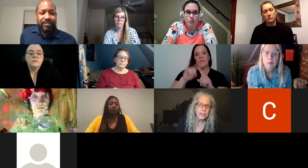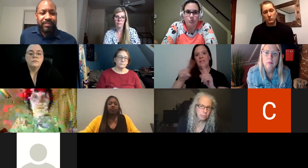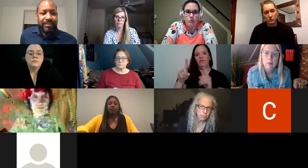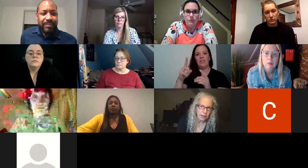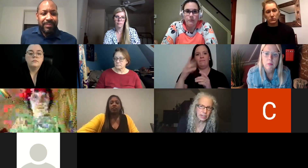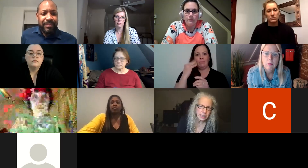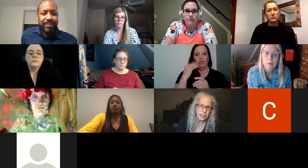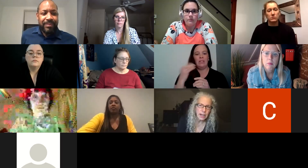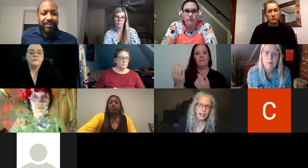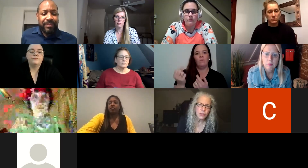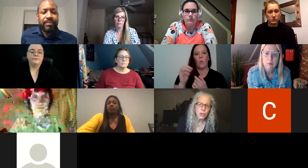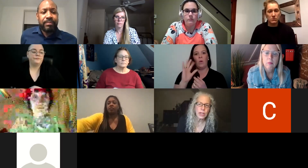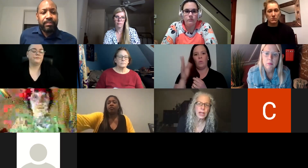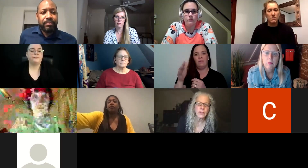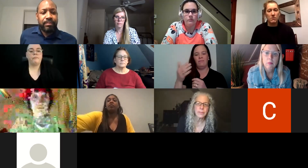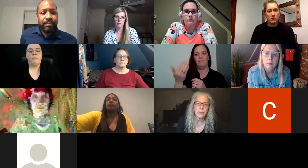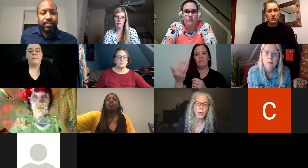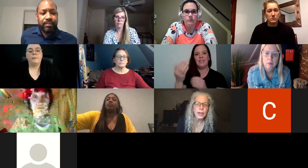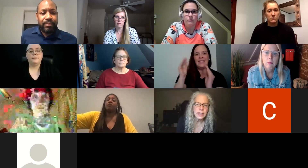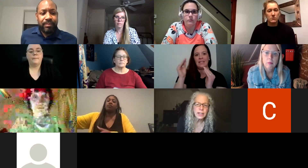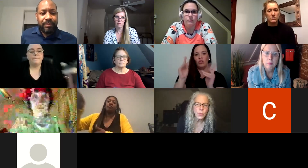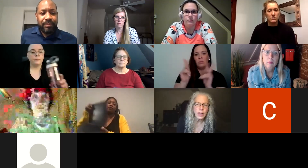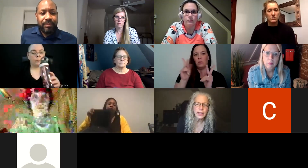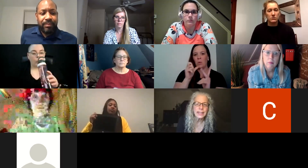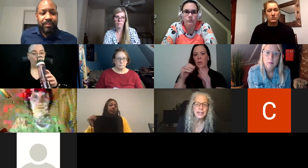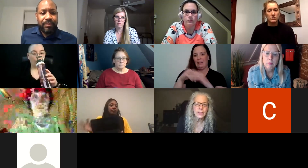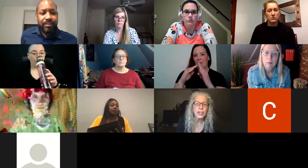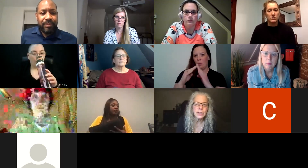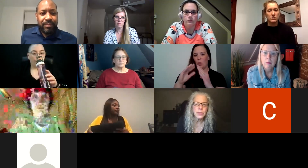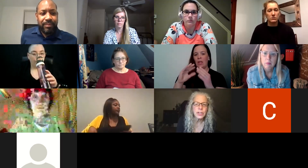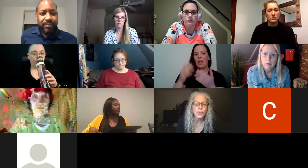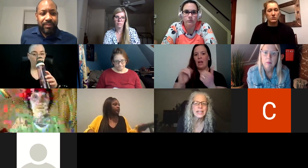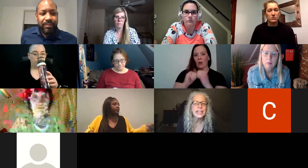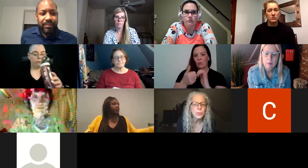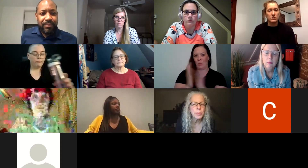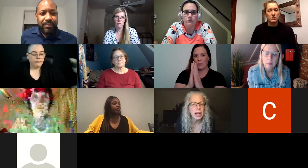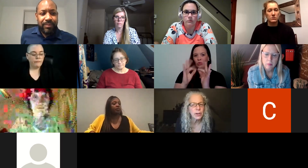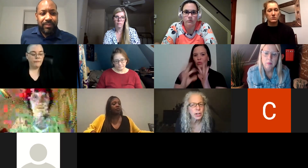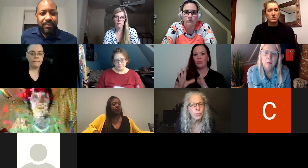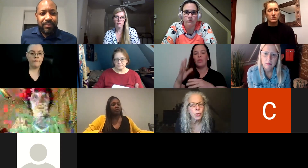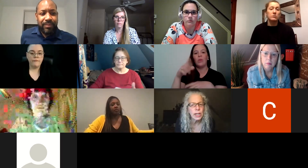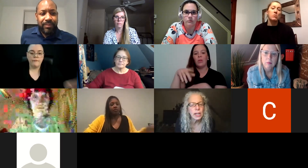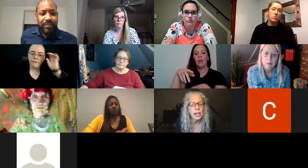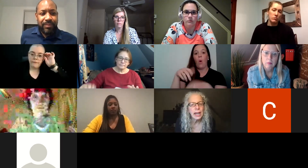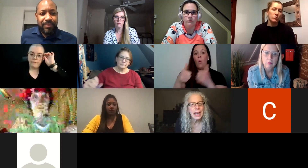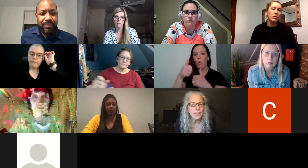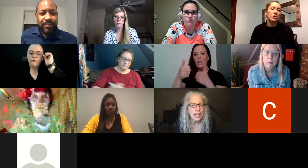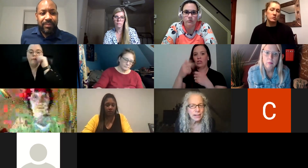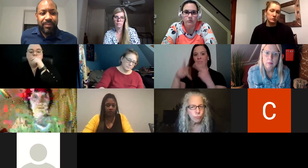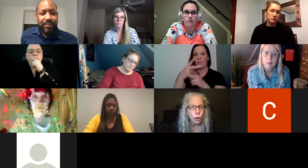victim advocates. And so a lot of times I'm requesting as well. And that's a different experience, trying to teach people out in the community, advocating for